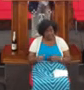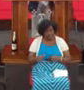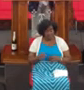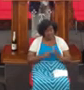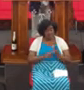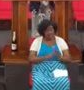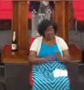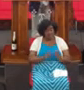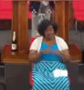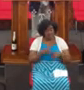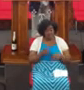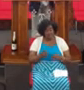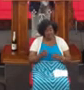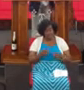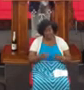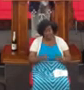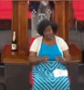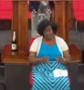how